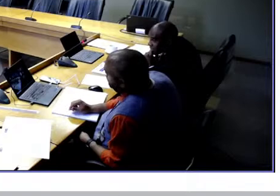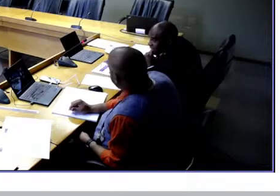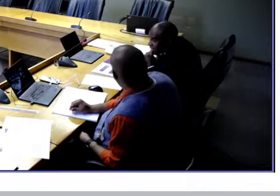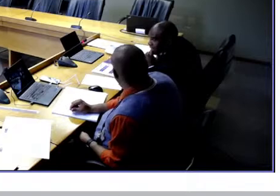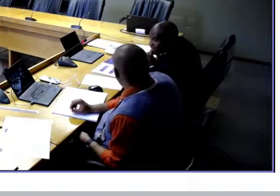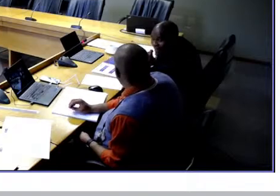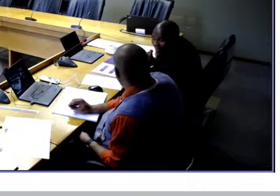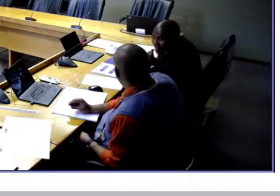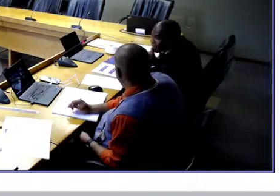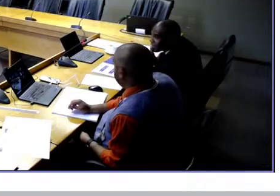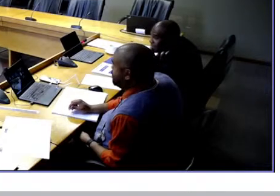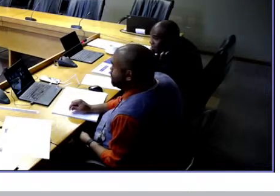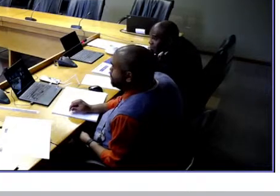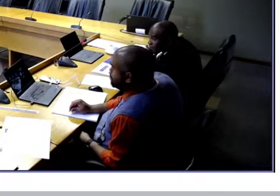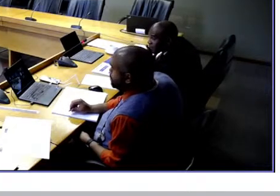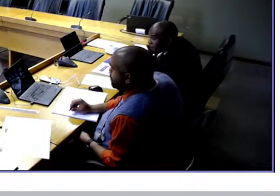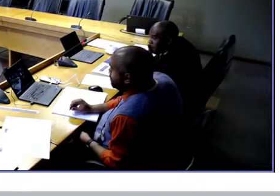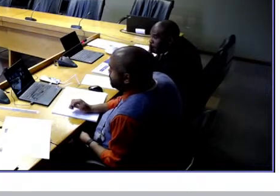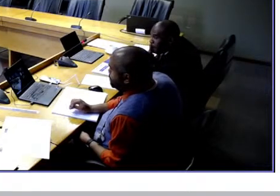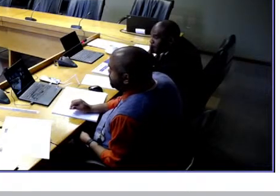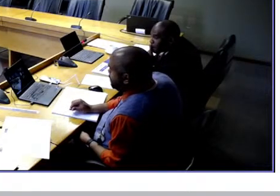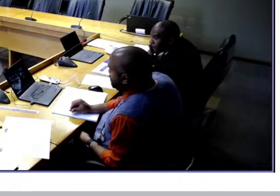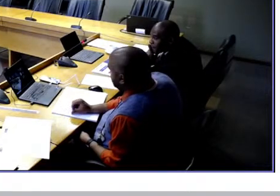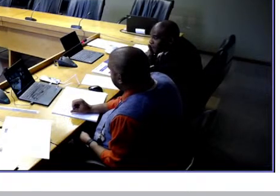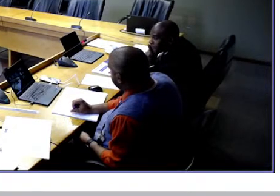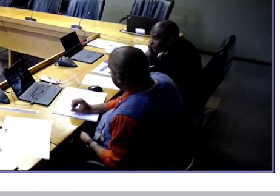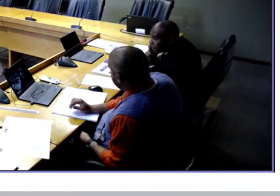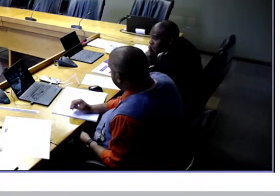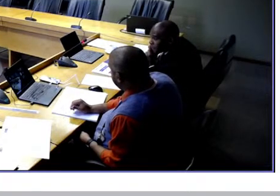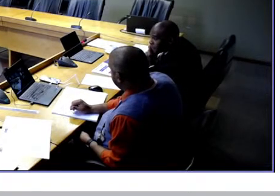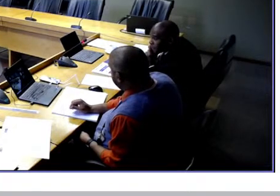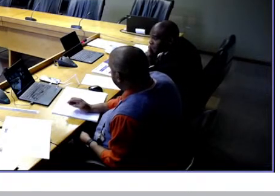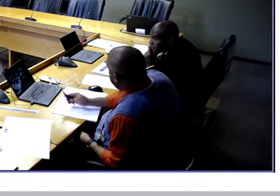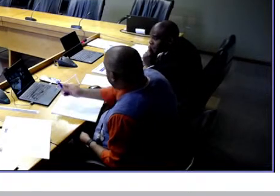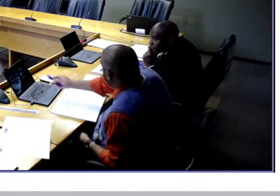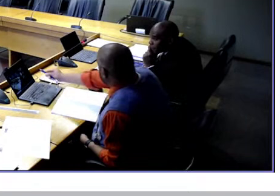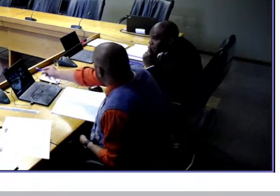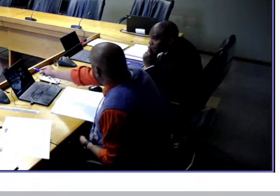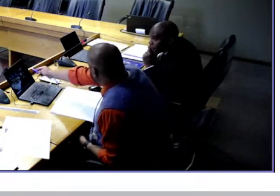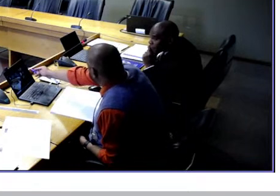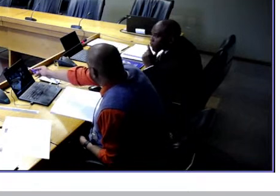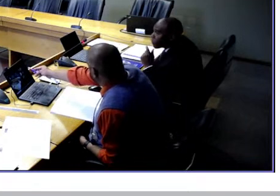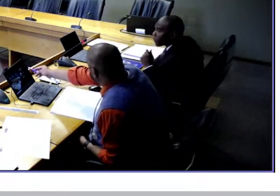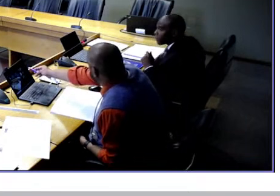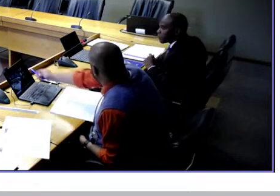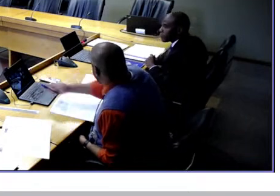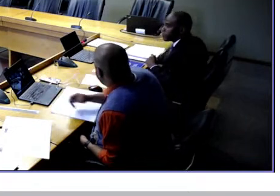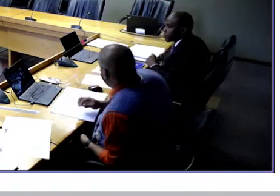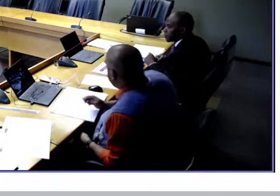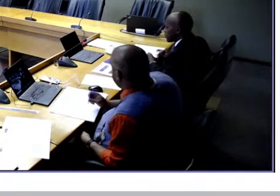Yes. Can I say I would love us to get their standard procedure